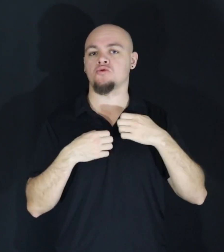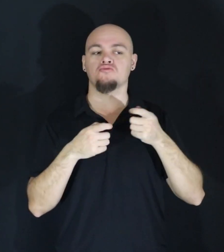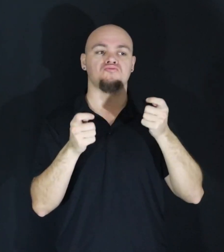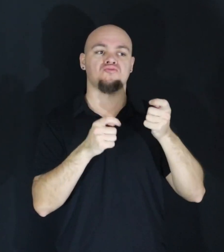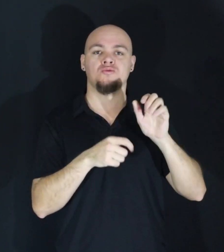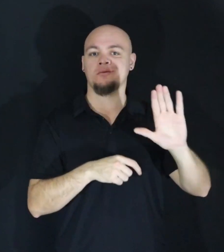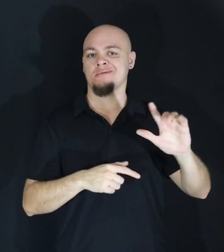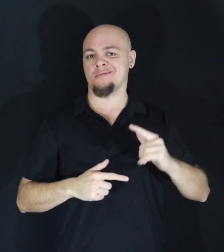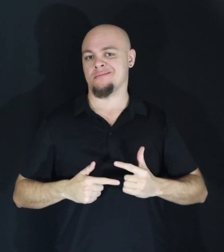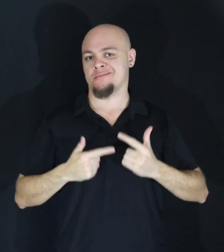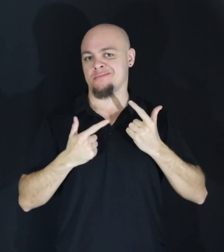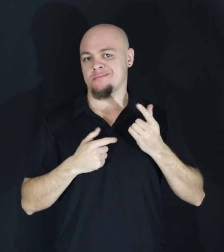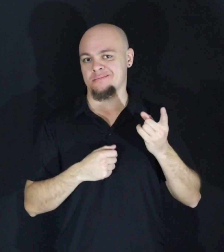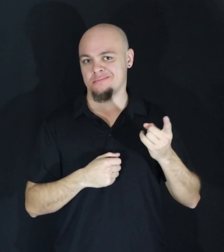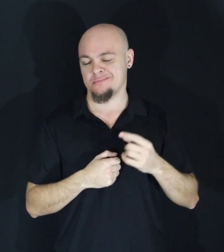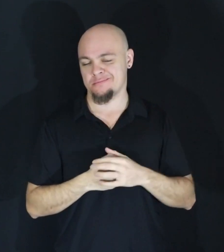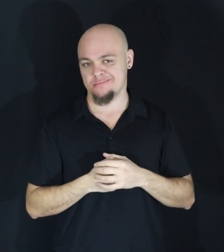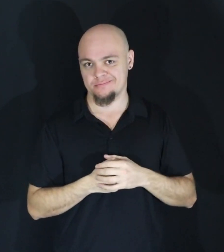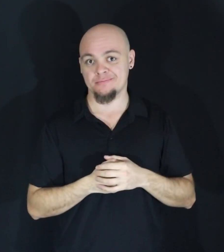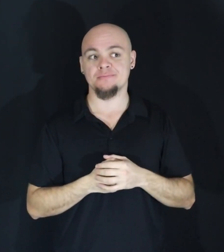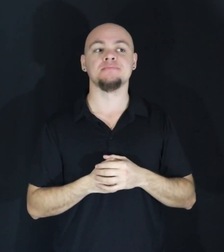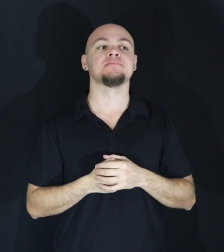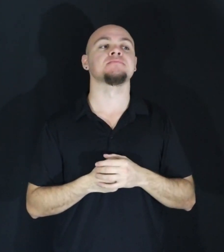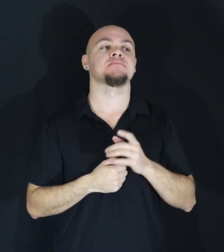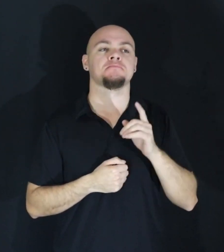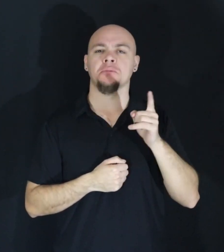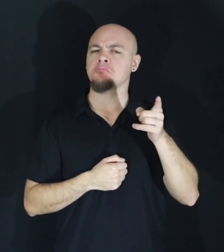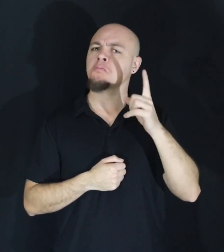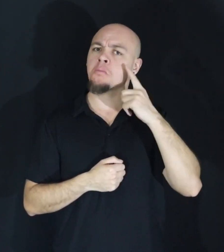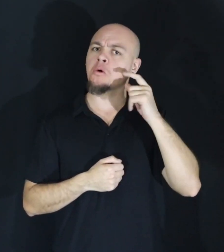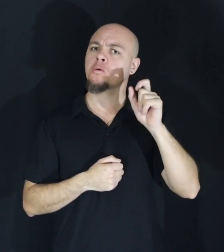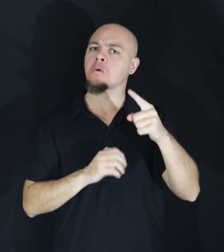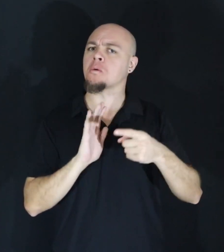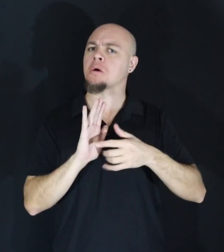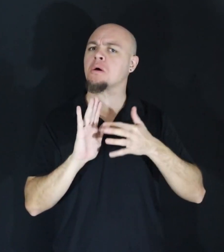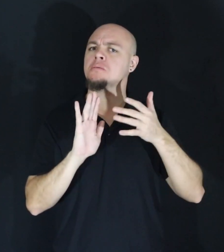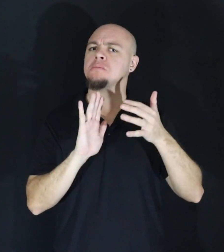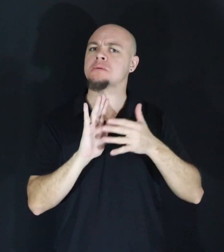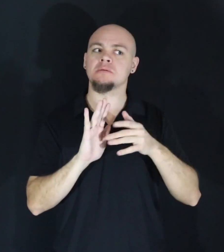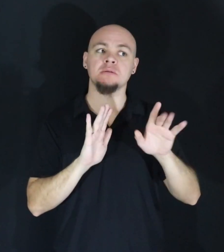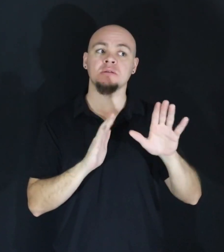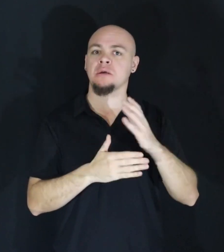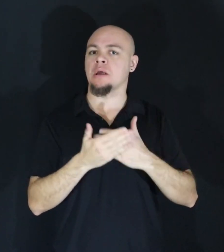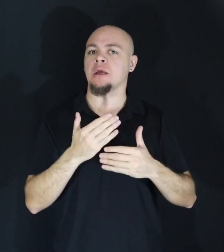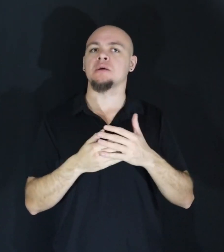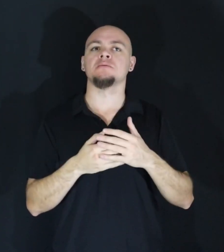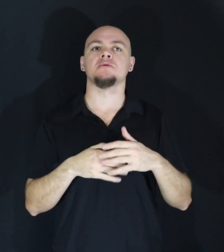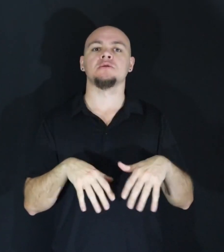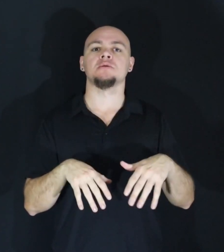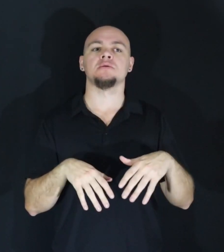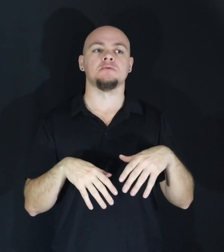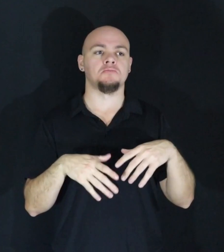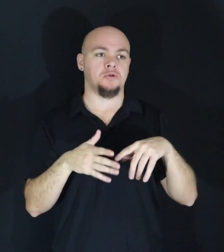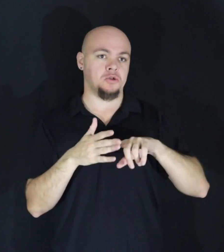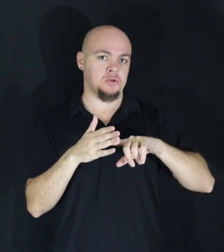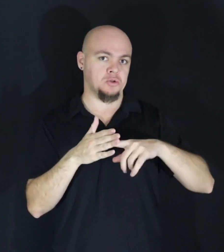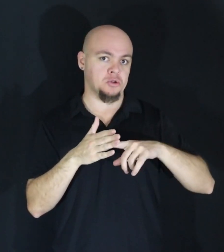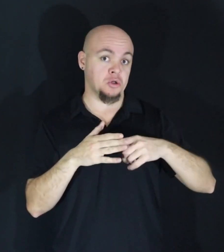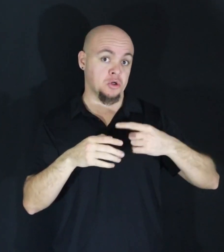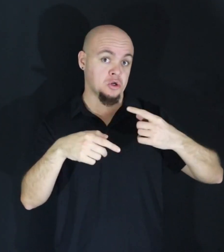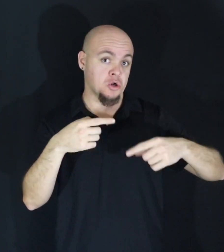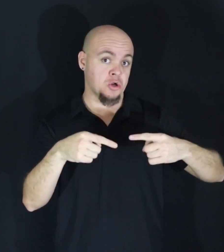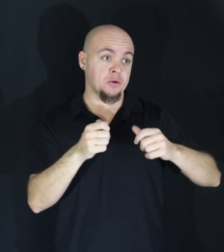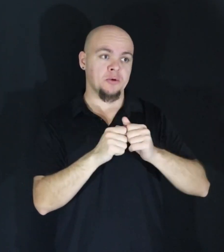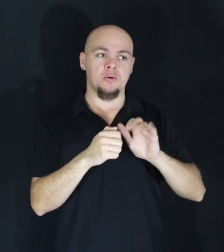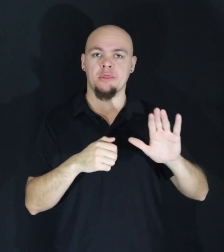them. They would catch glimpses, though, like noticing their hand shake after starting another argument with